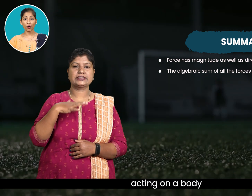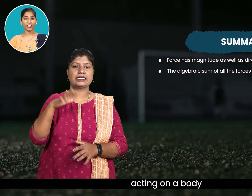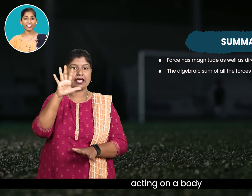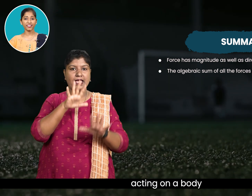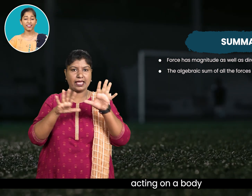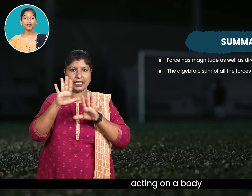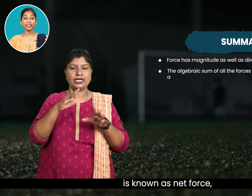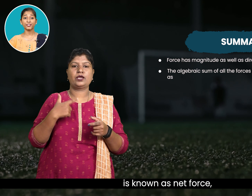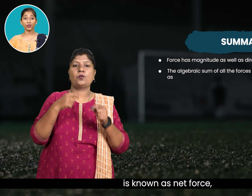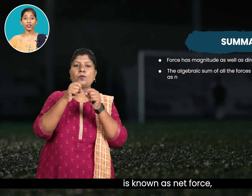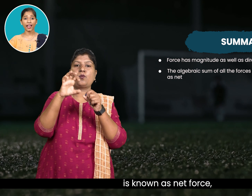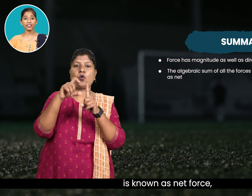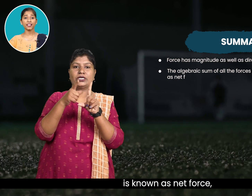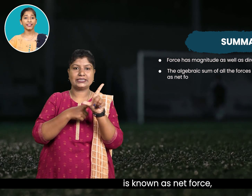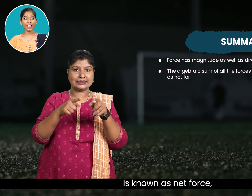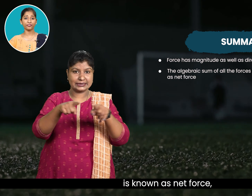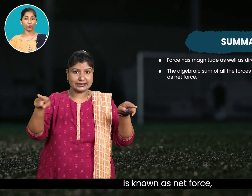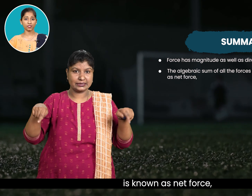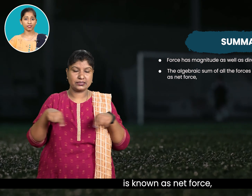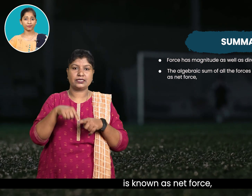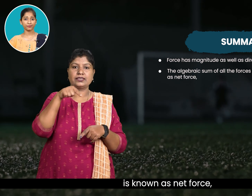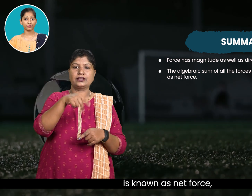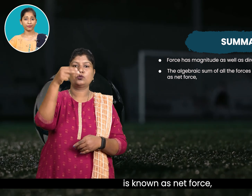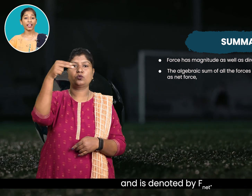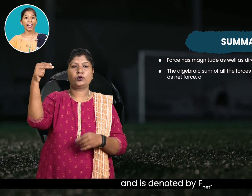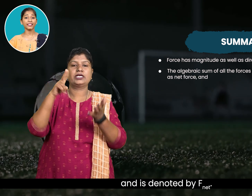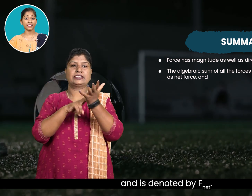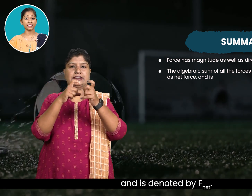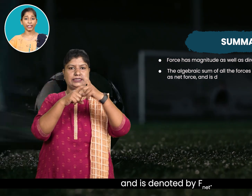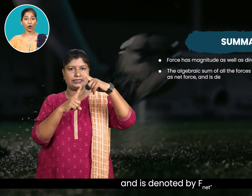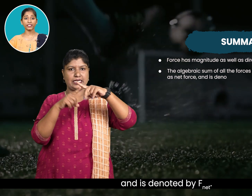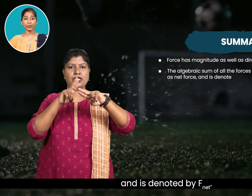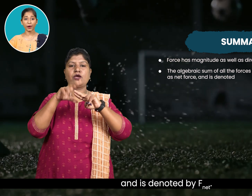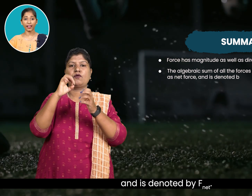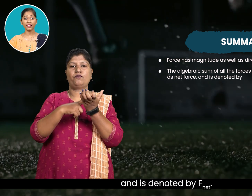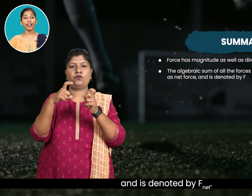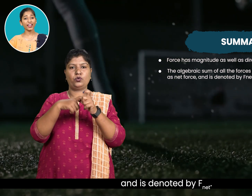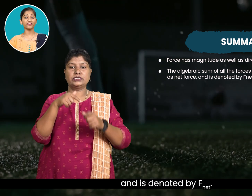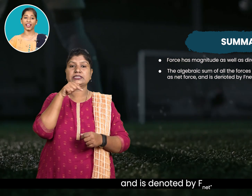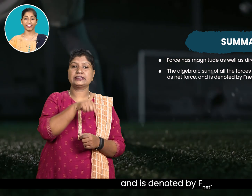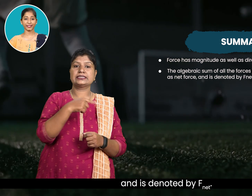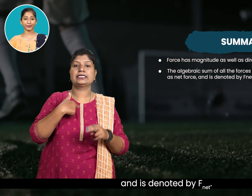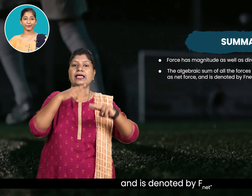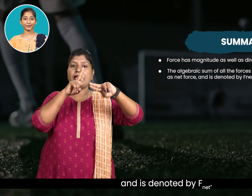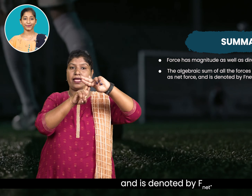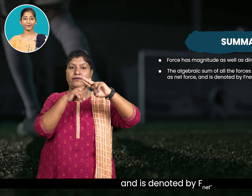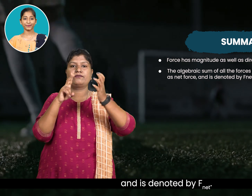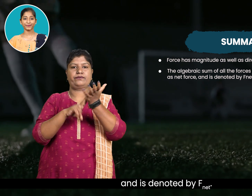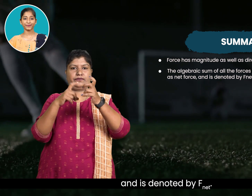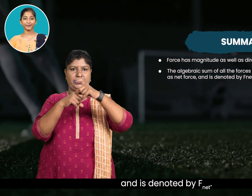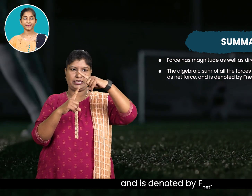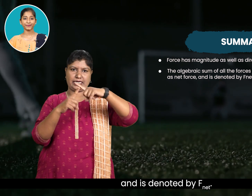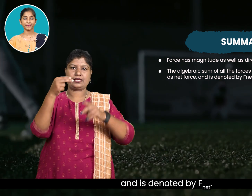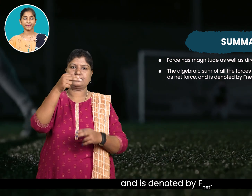on a body is known as net force and is denoted by F net.